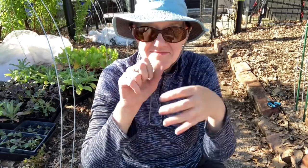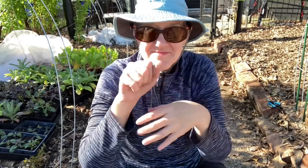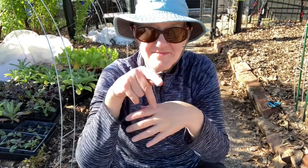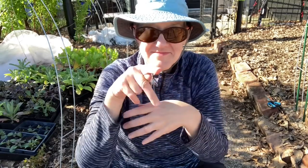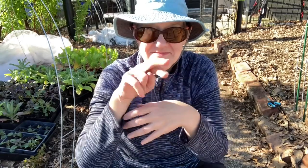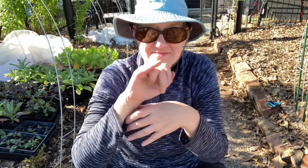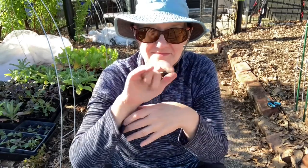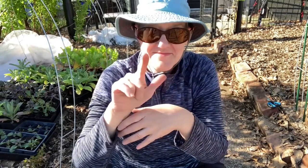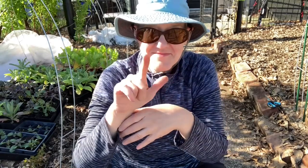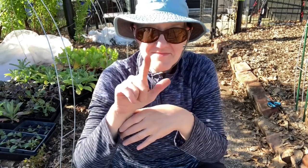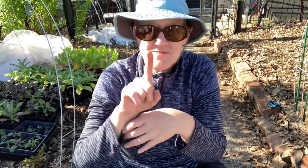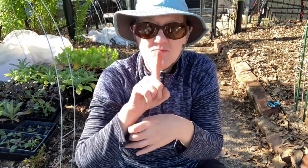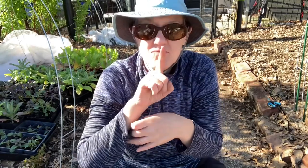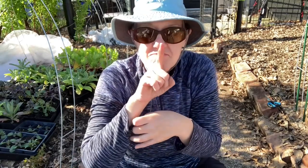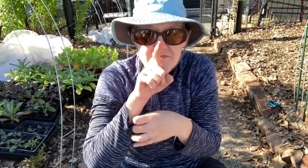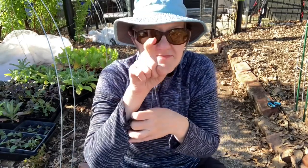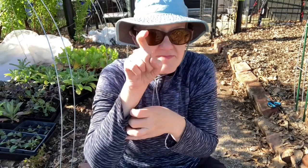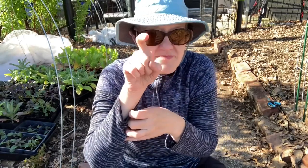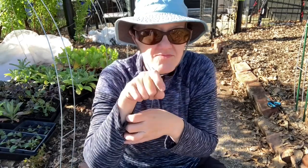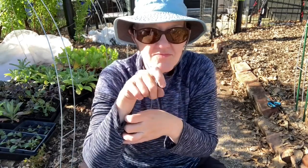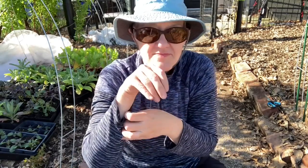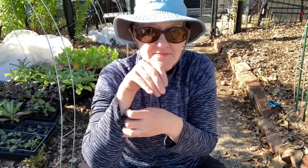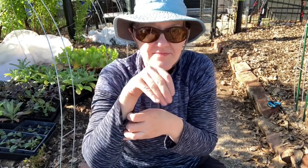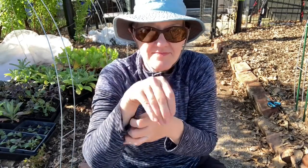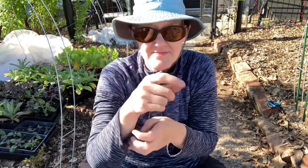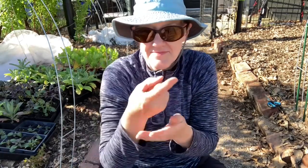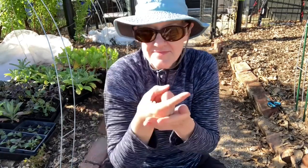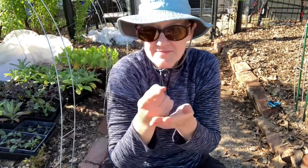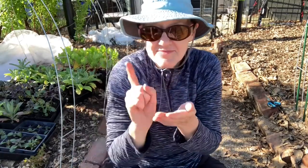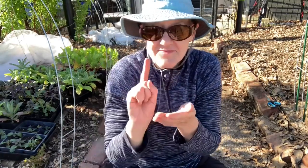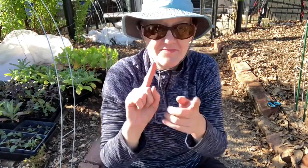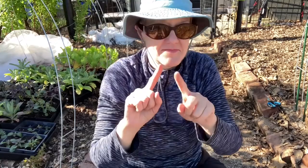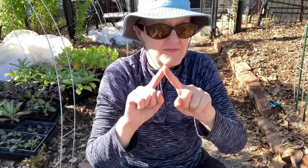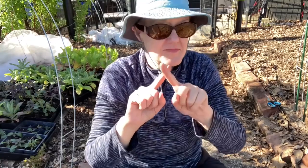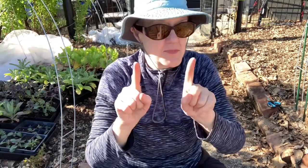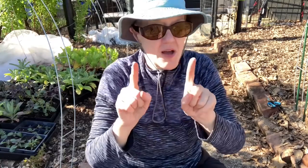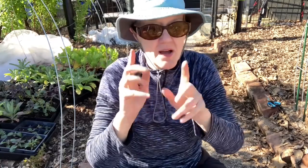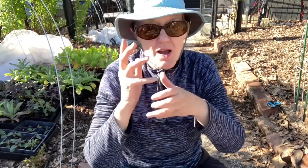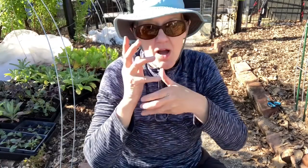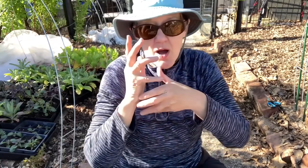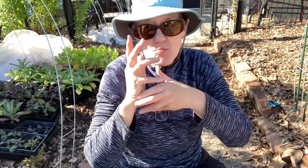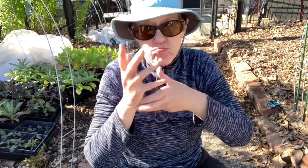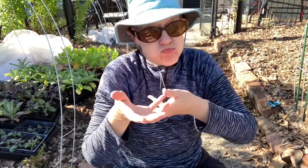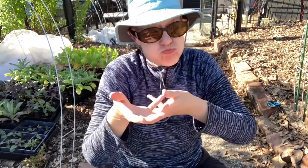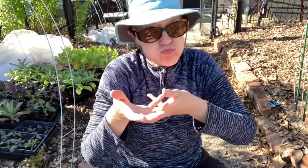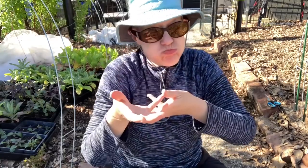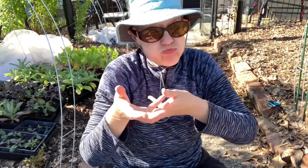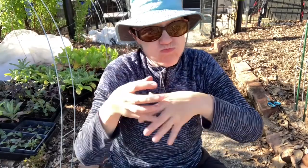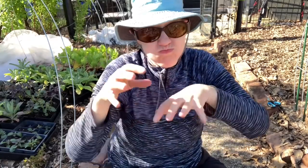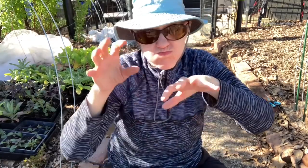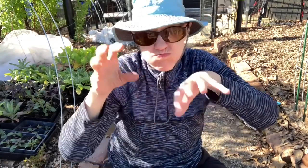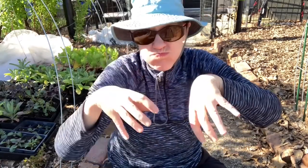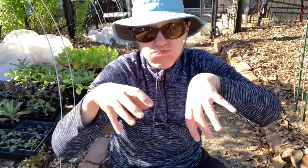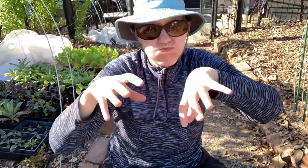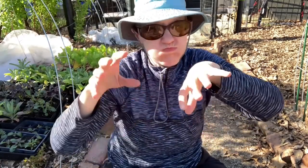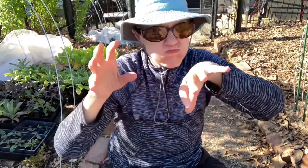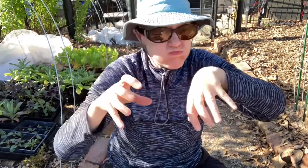2 weeks before our last frost, mid-April. And these really should have been planted last week, but we just had